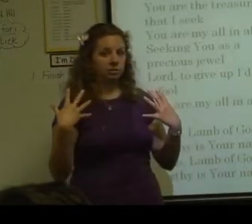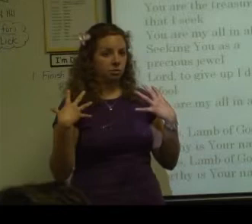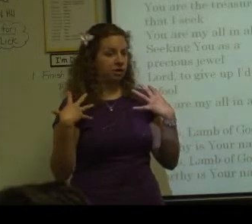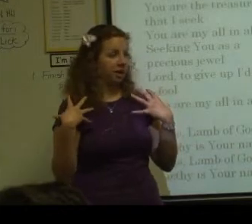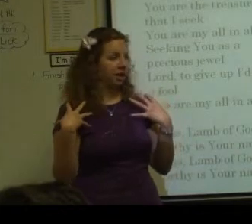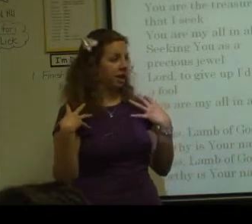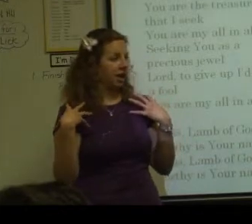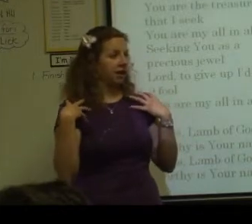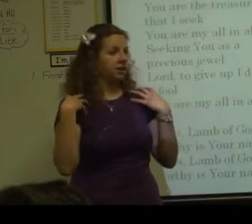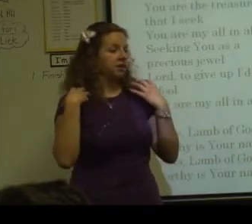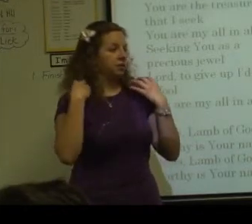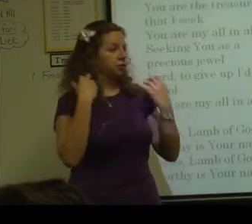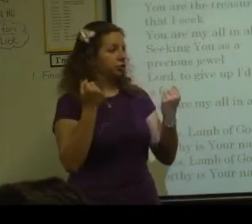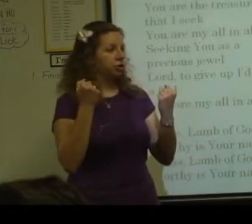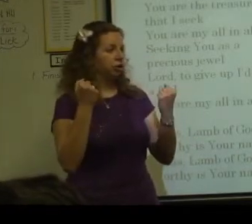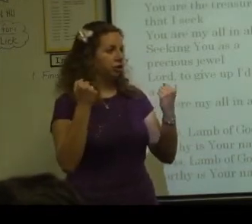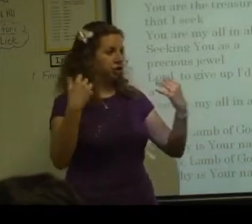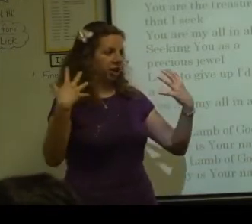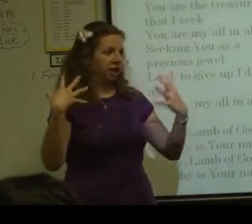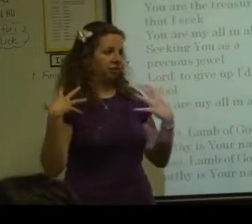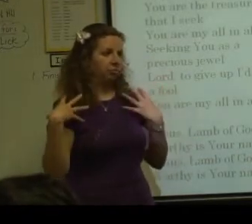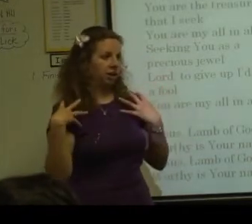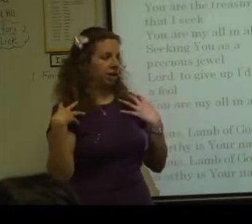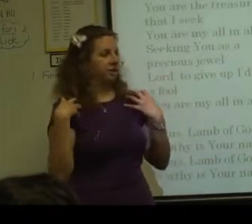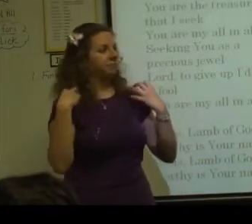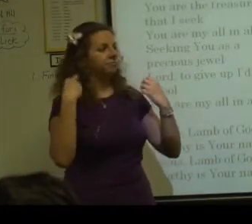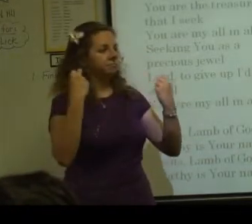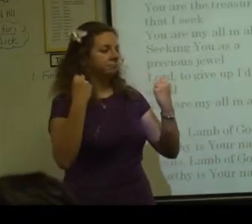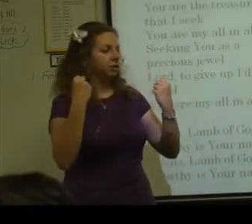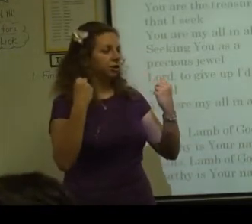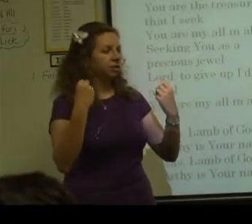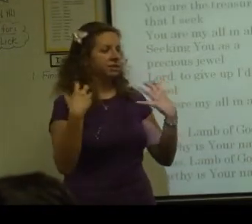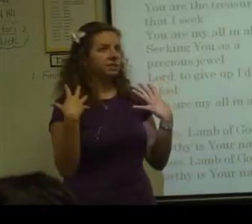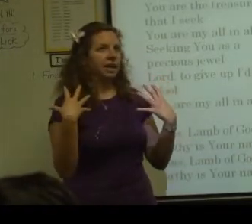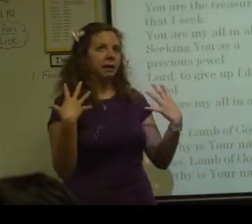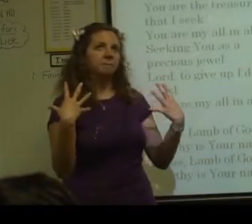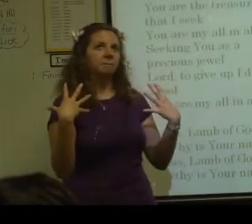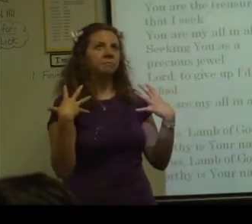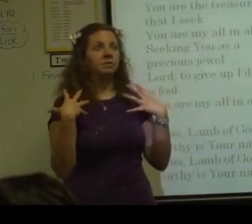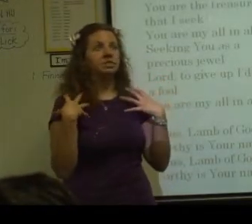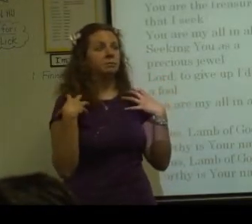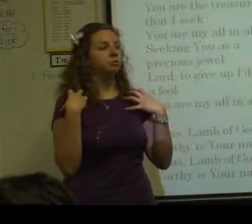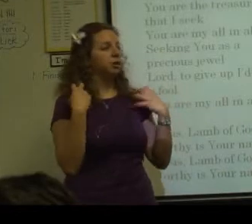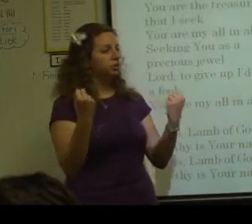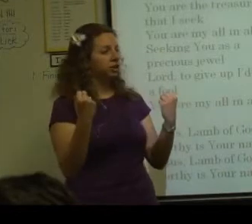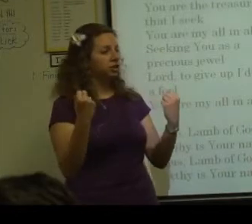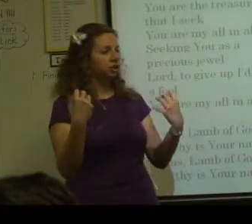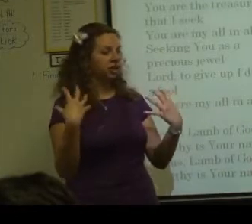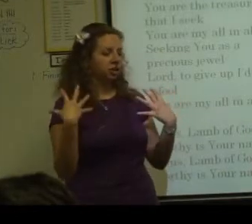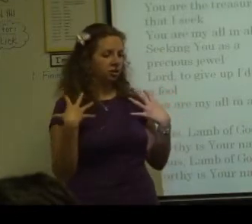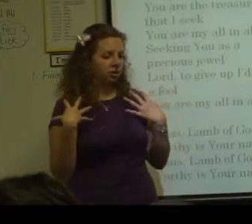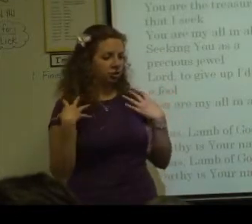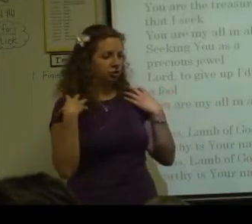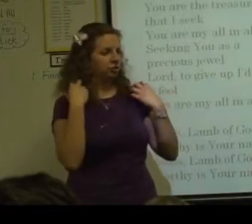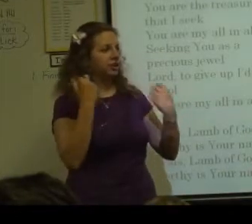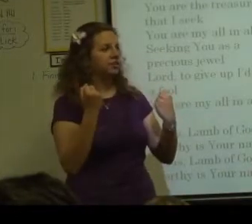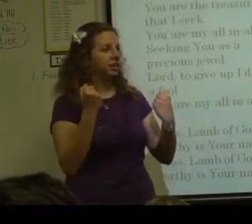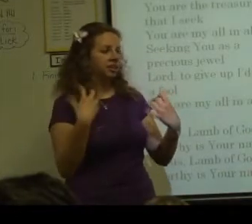as when like I courage again, when I, this is like, this can be restoration,